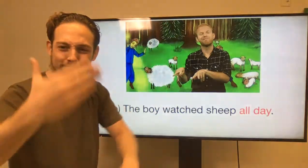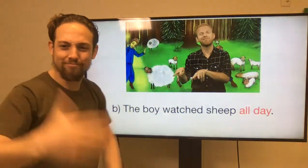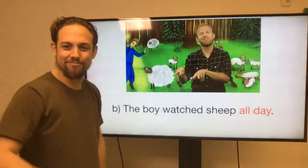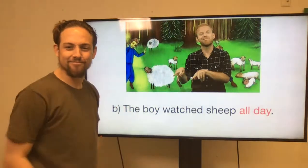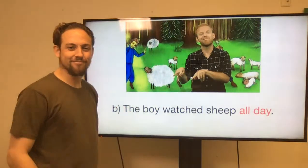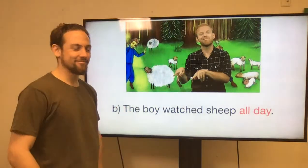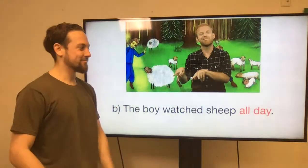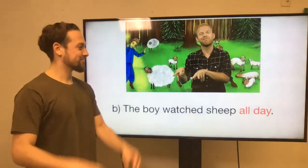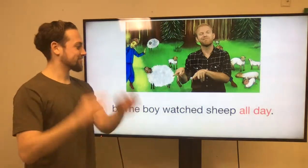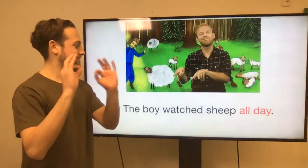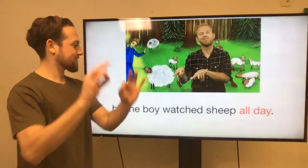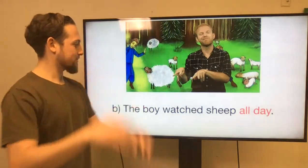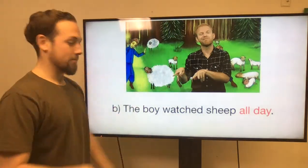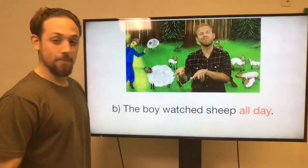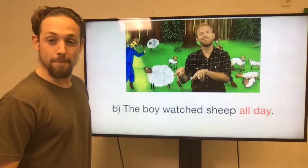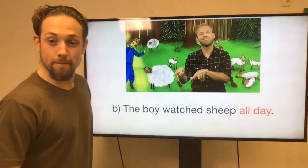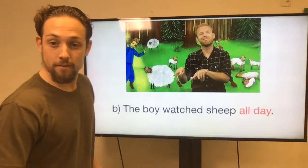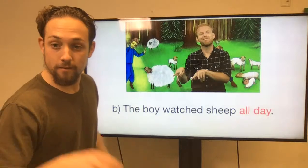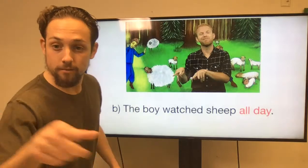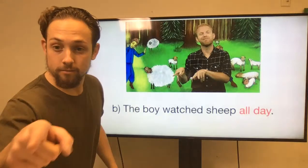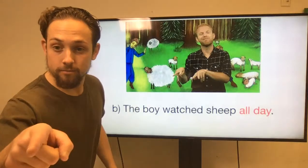storyteller that the boy is watching the sheep for a long time.